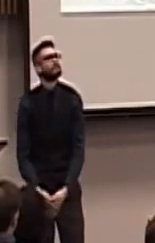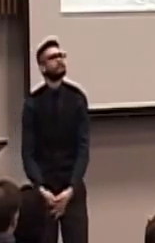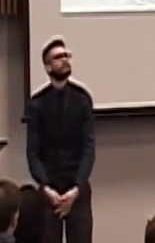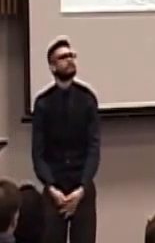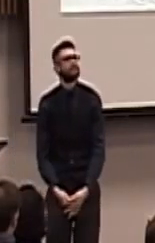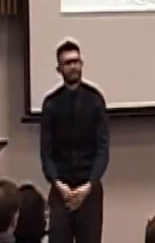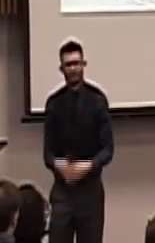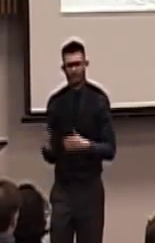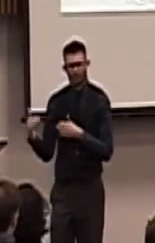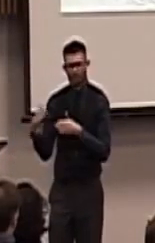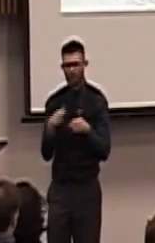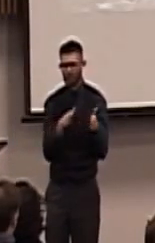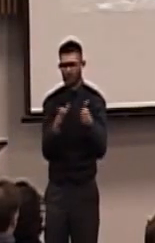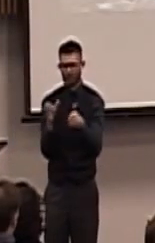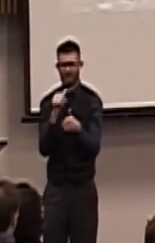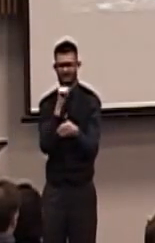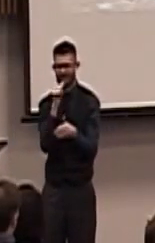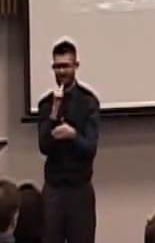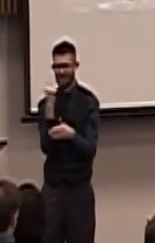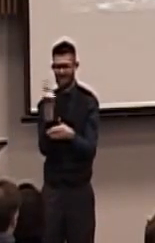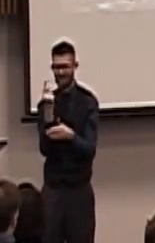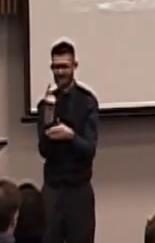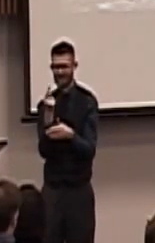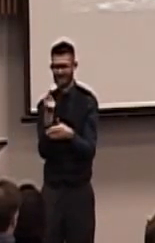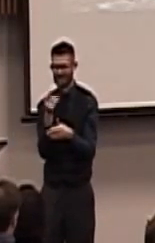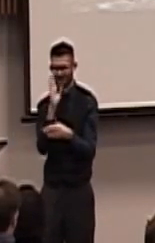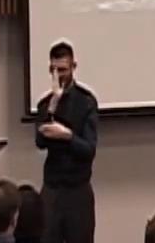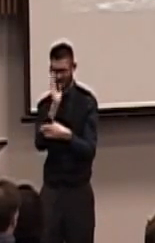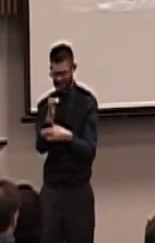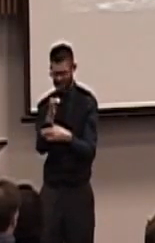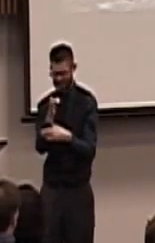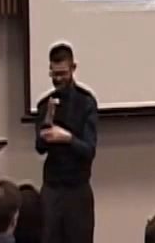Roads are not always great.